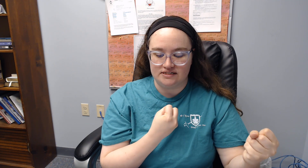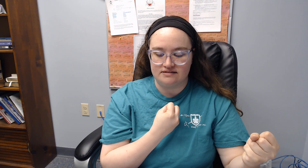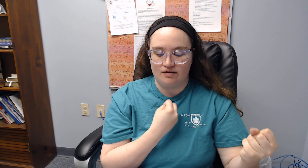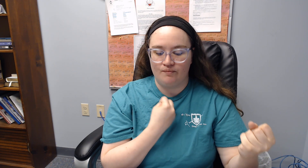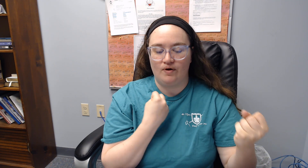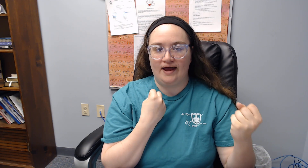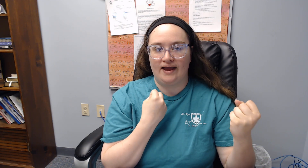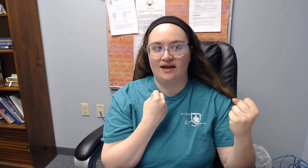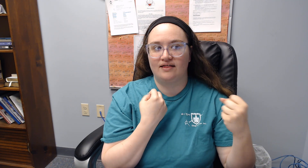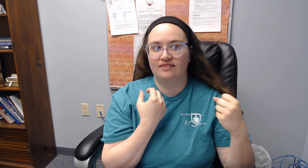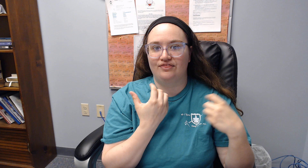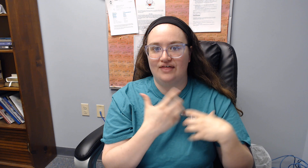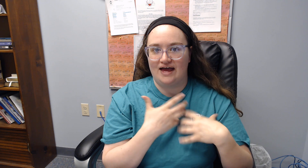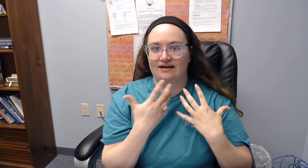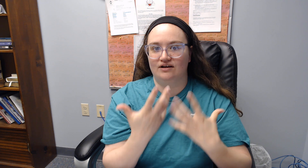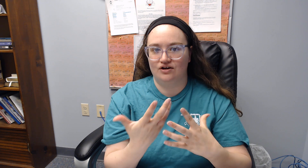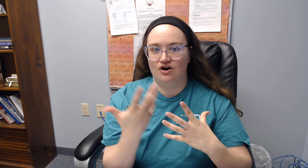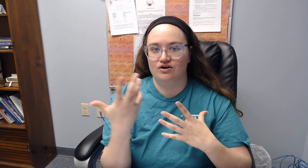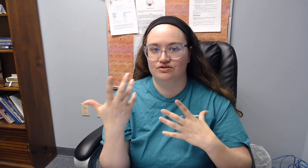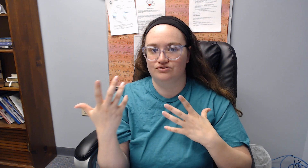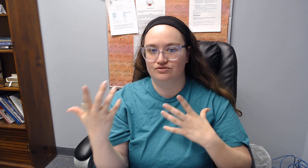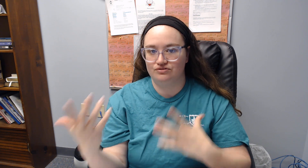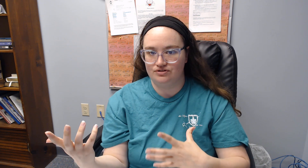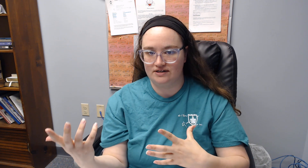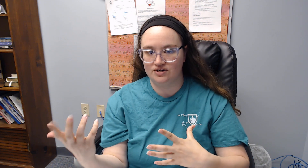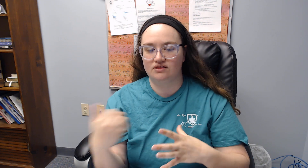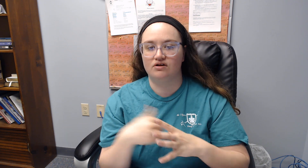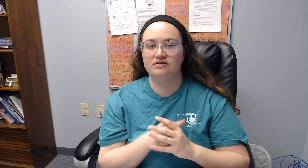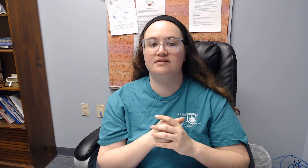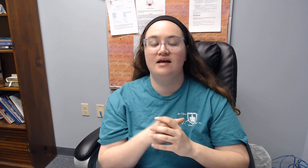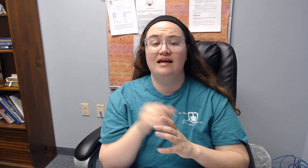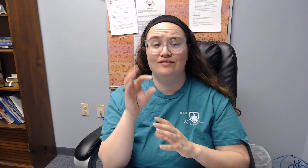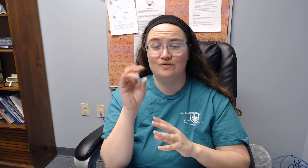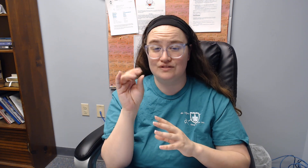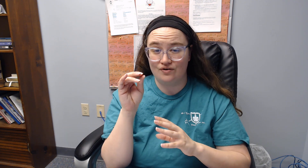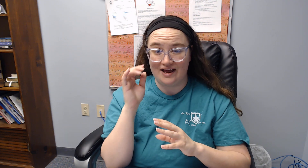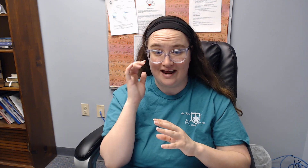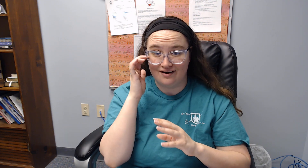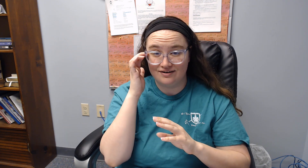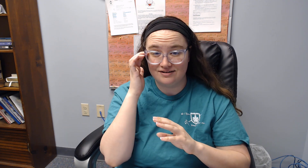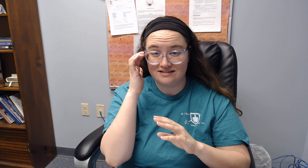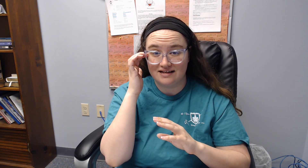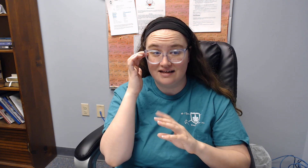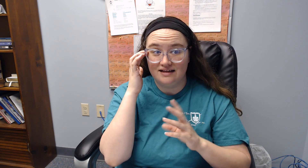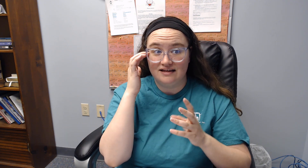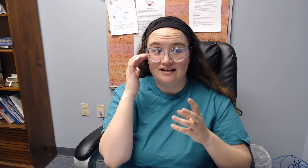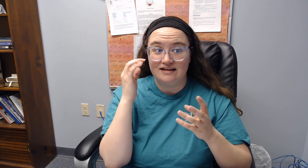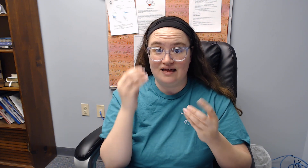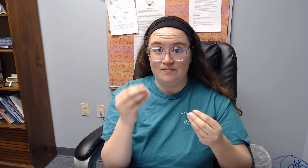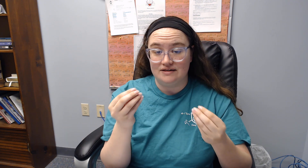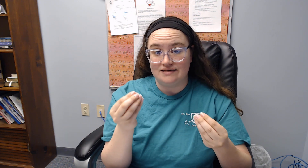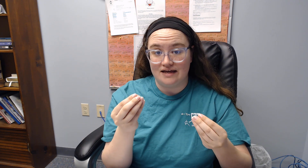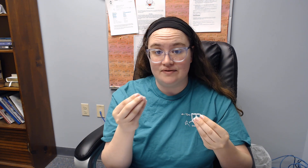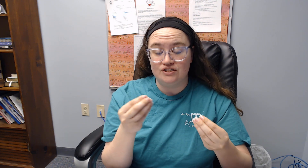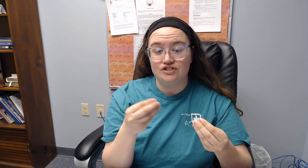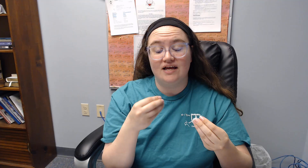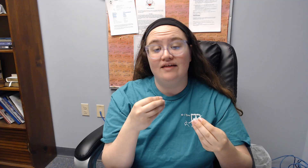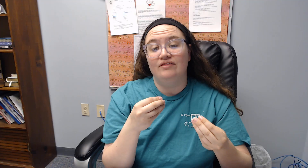some way, that can cause hearing loss. Those little hairs can be damaged, and those